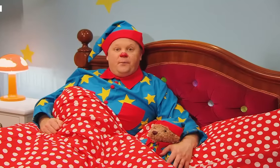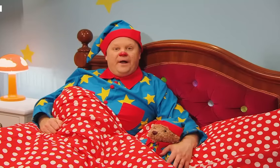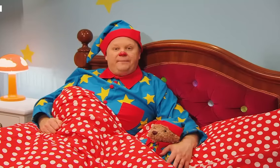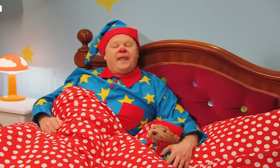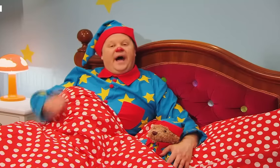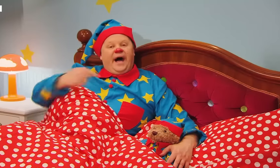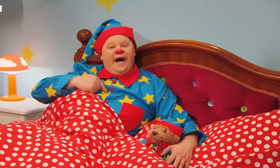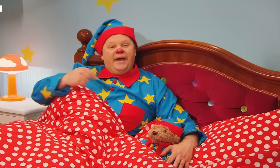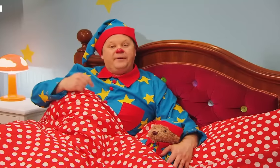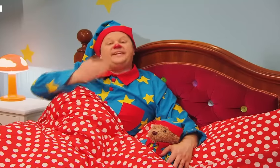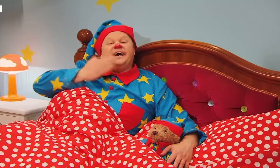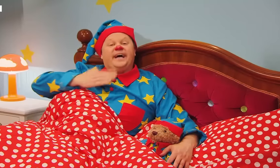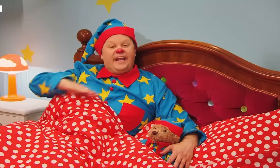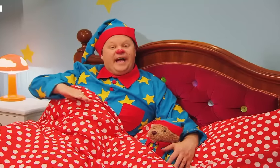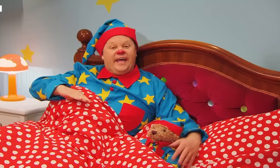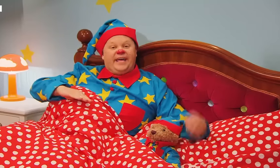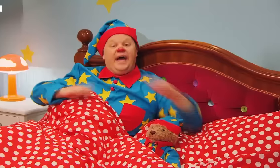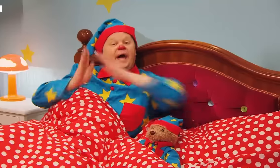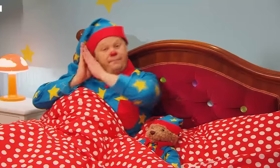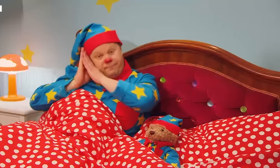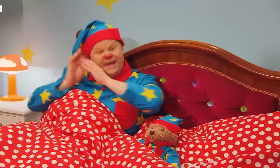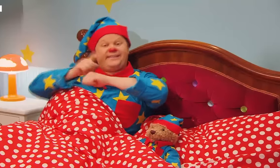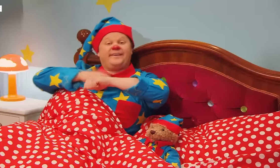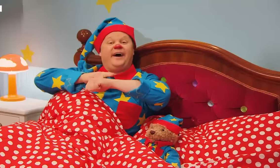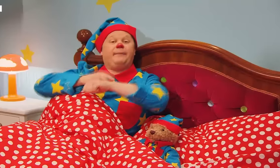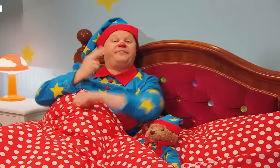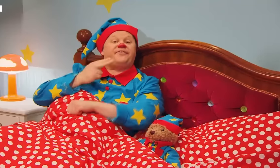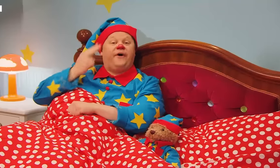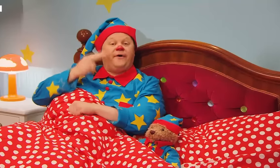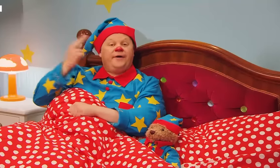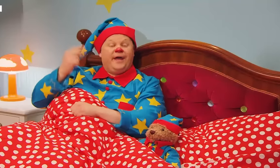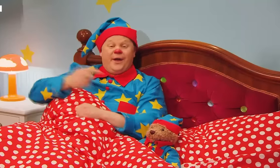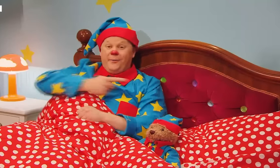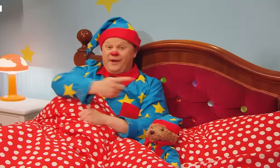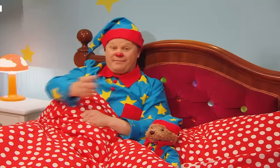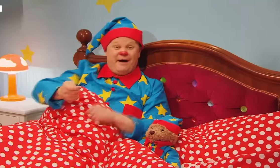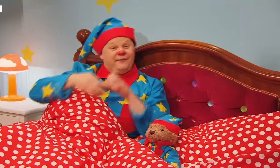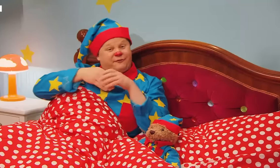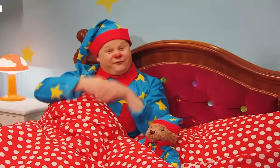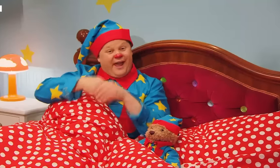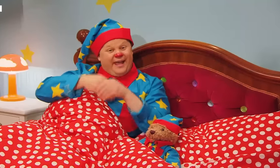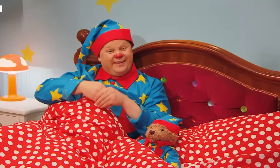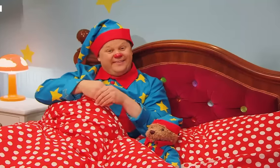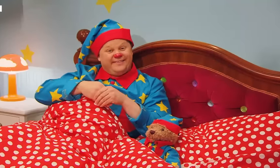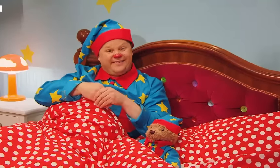Well, I would like a bedtime song with my friends.